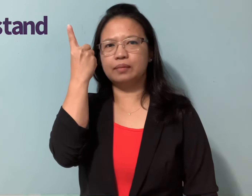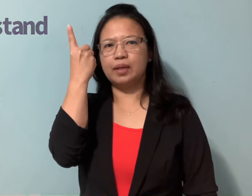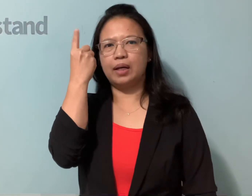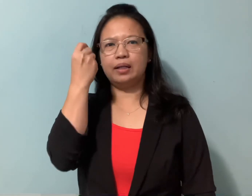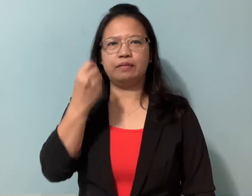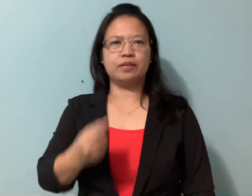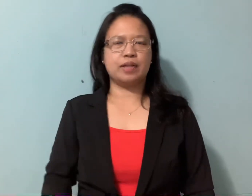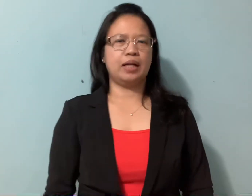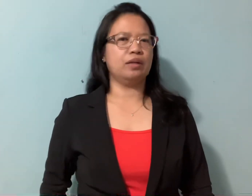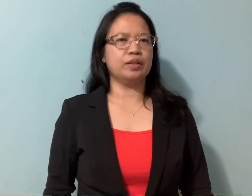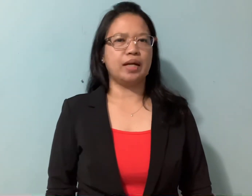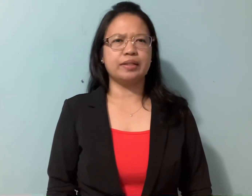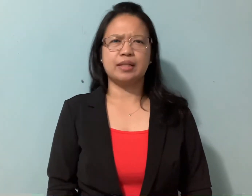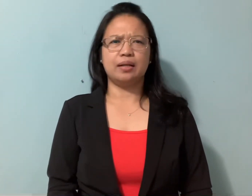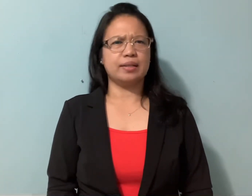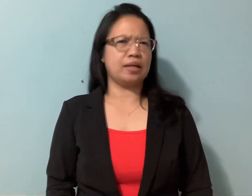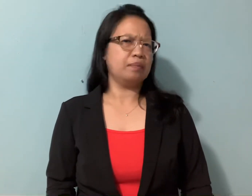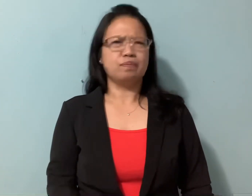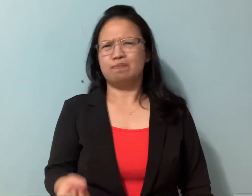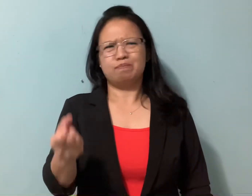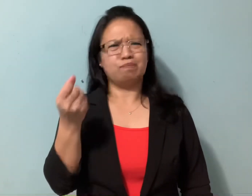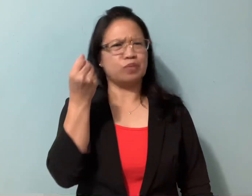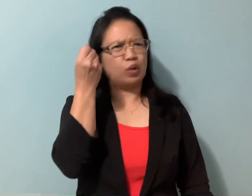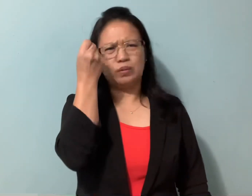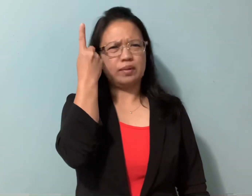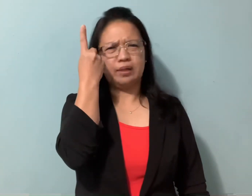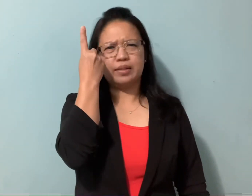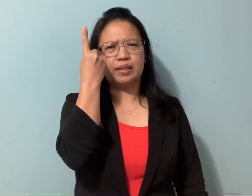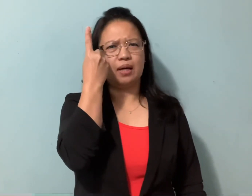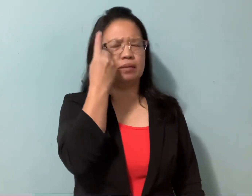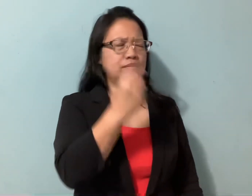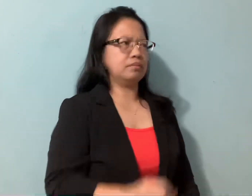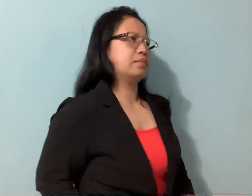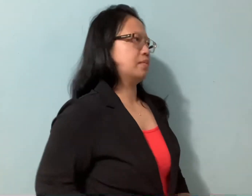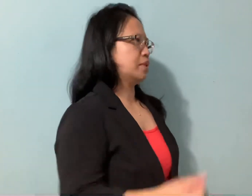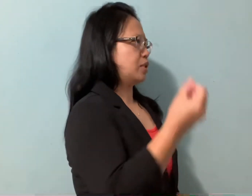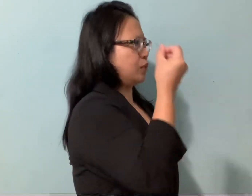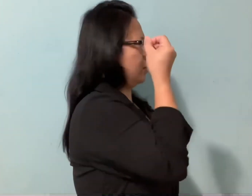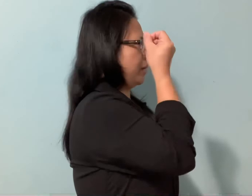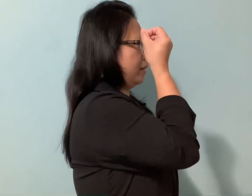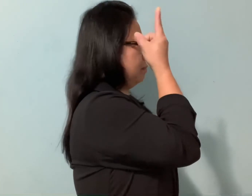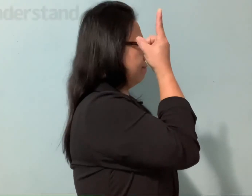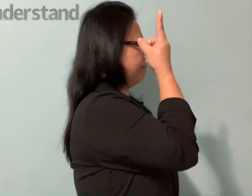And if you say don't understand, you'll say don't understand. Just wiggle your head.